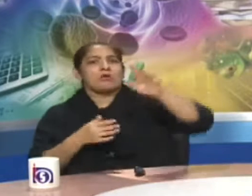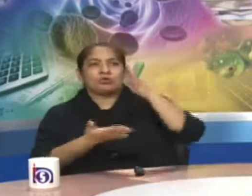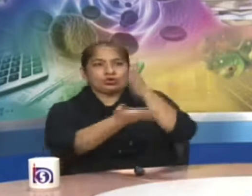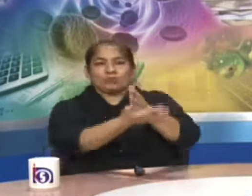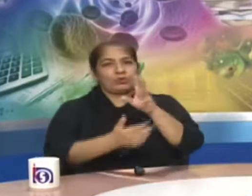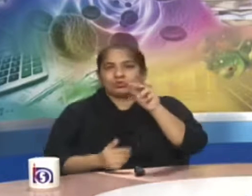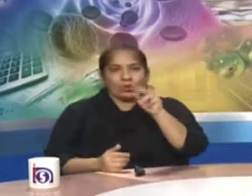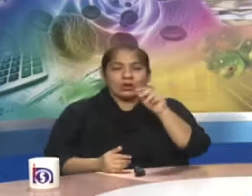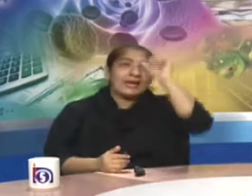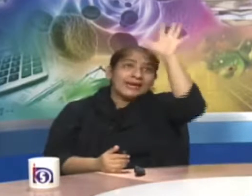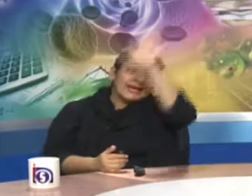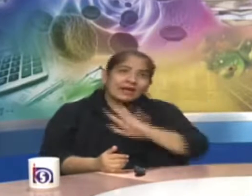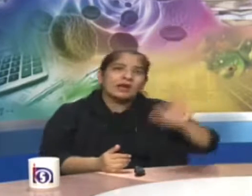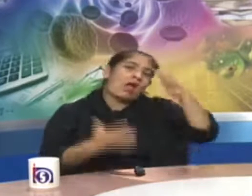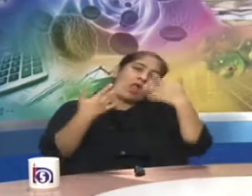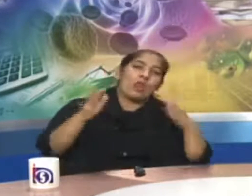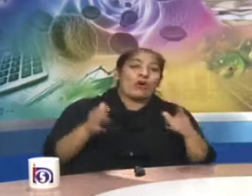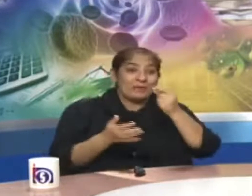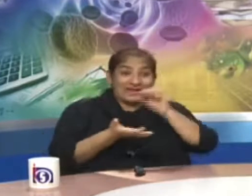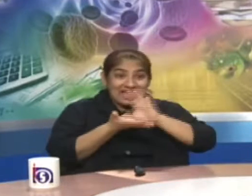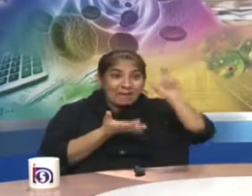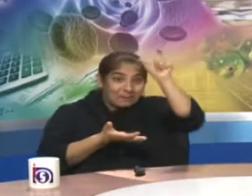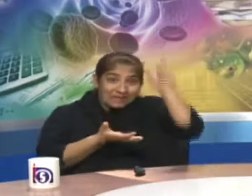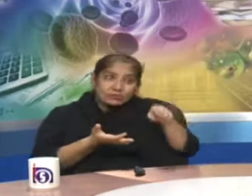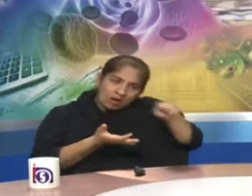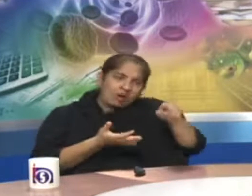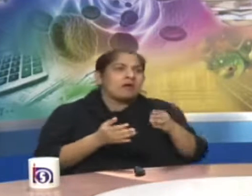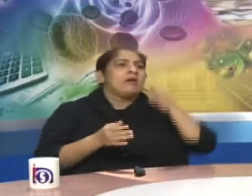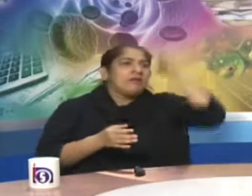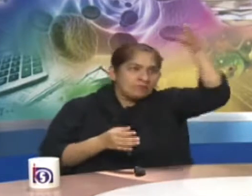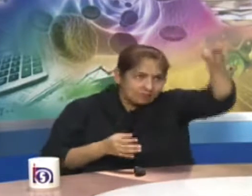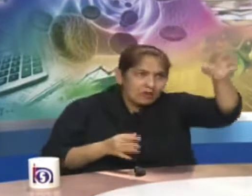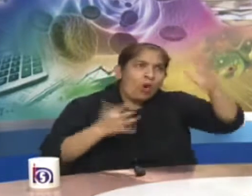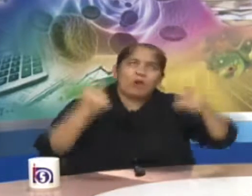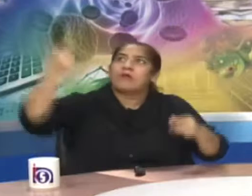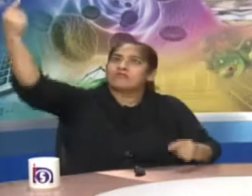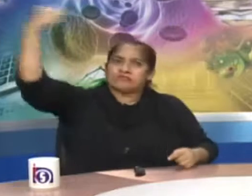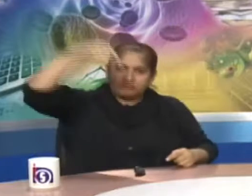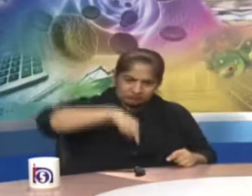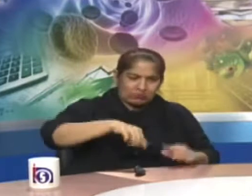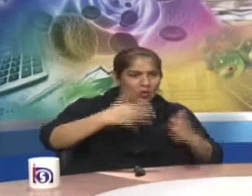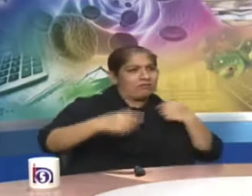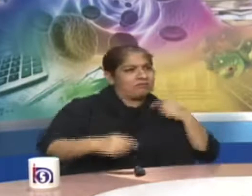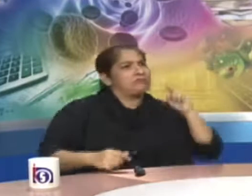the investors in all parts of India.